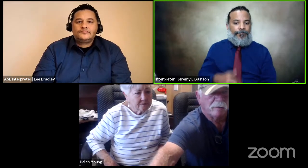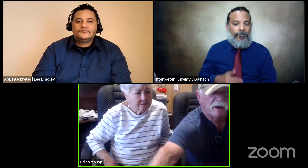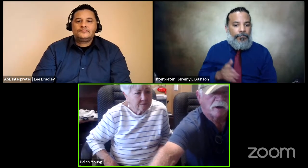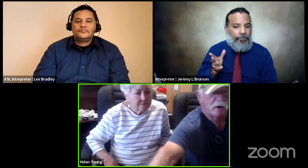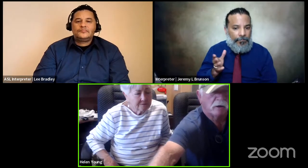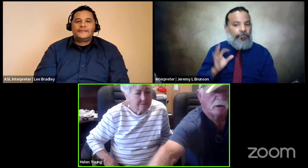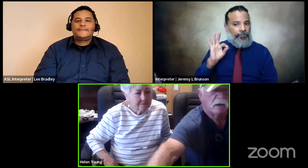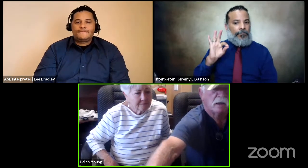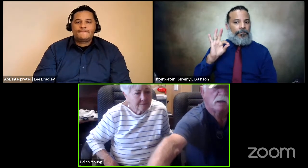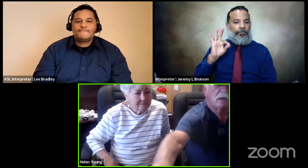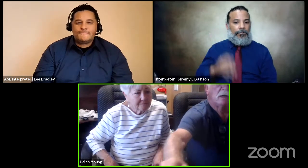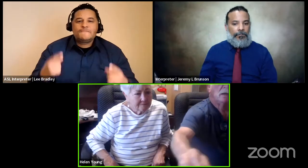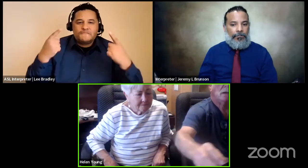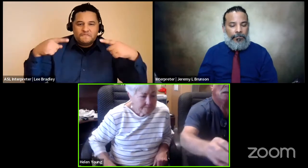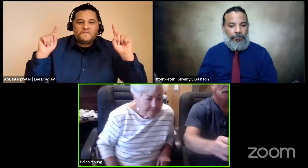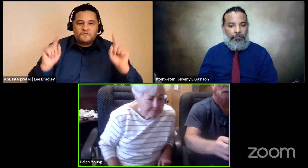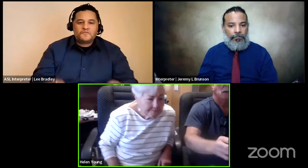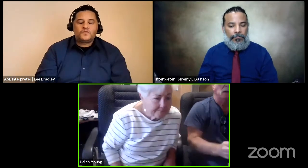Is that better?